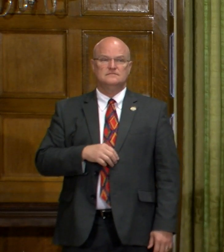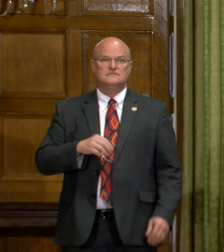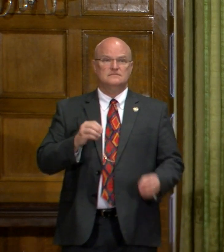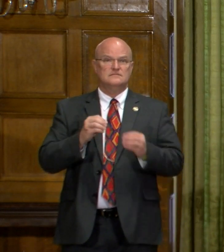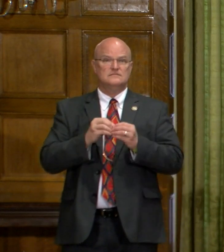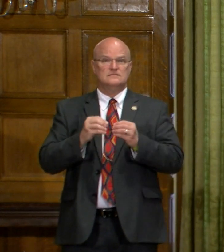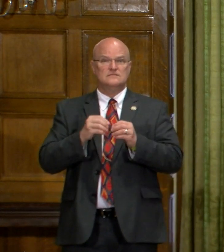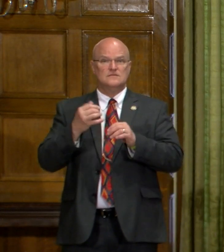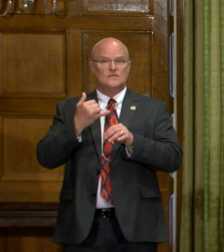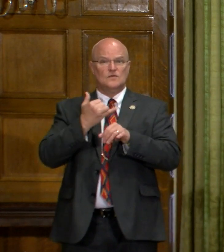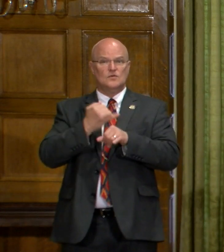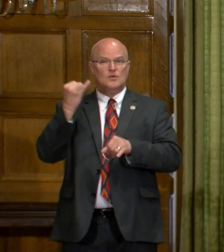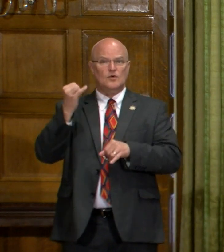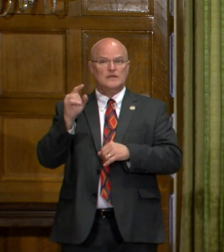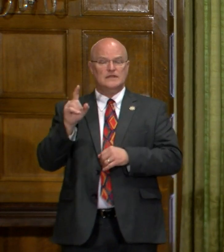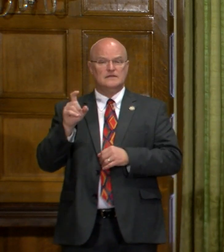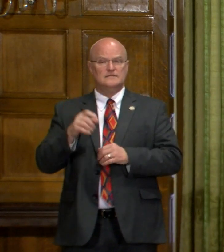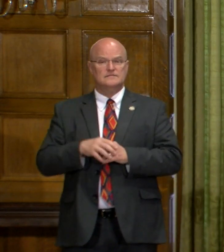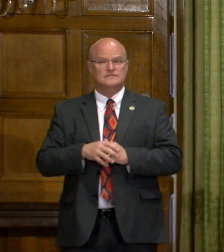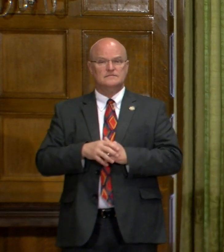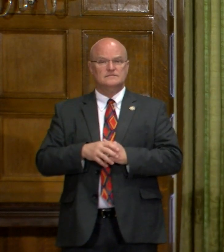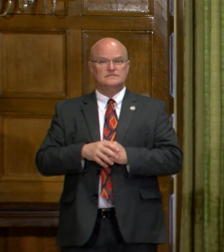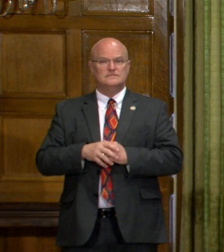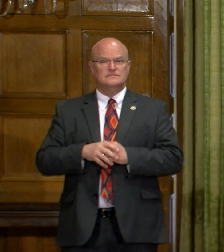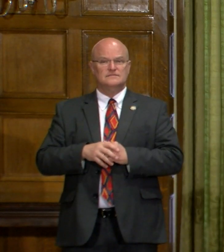Any other question remotely?